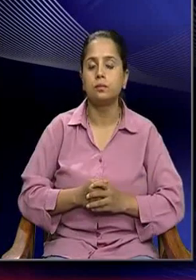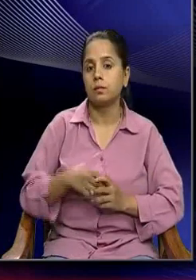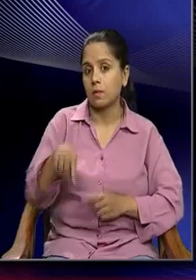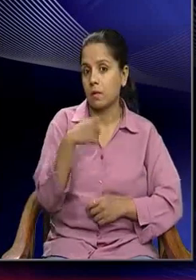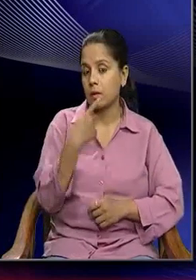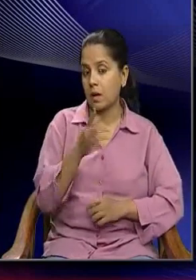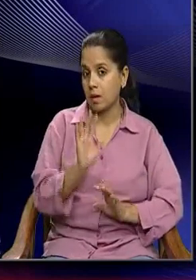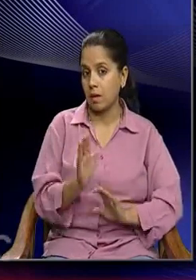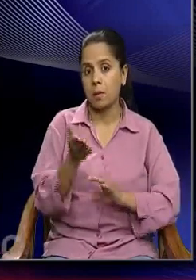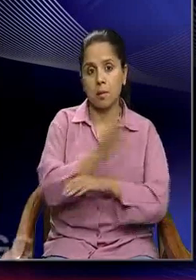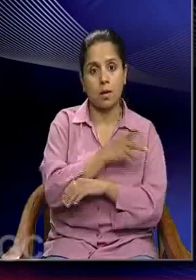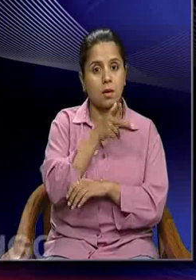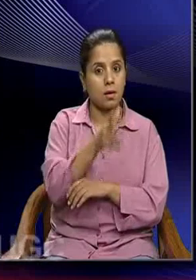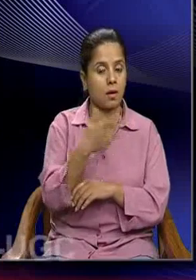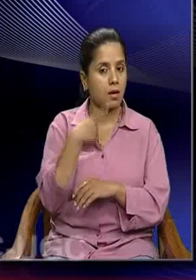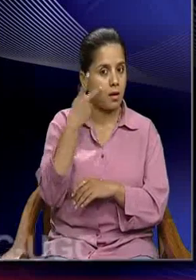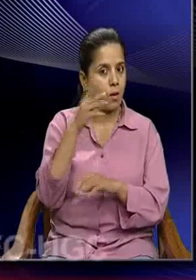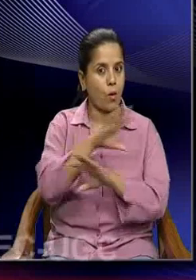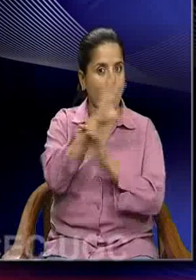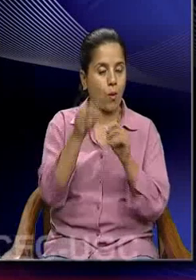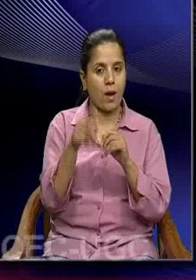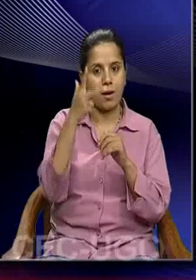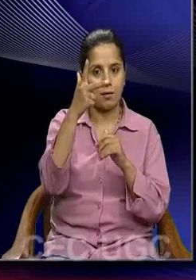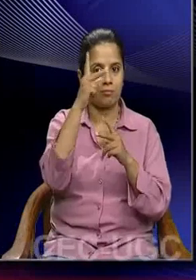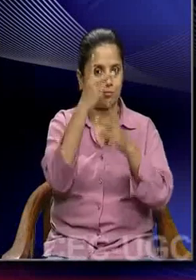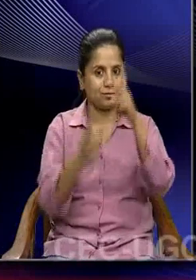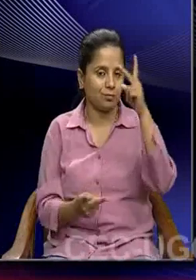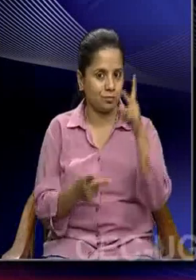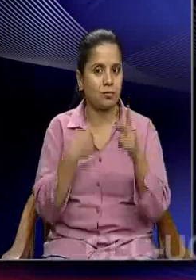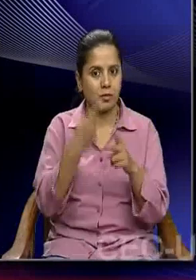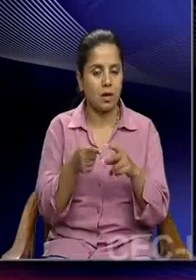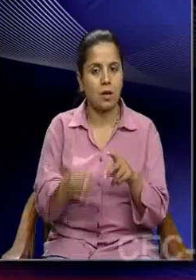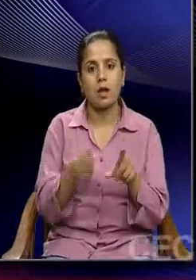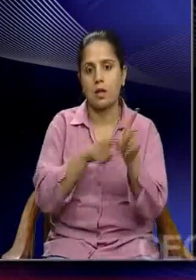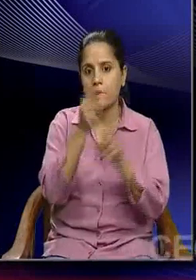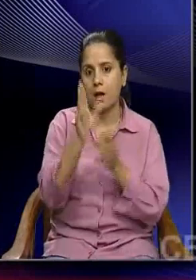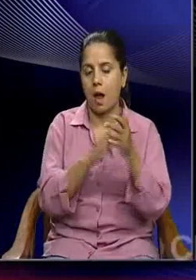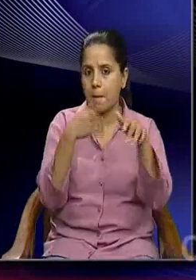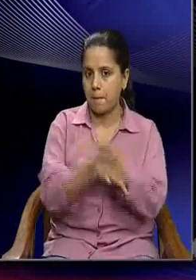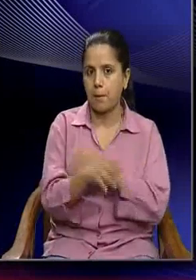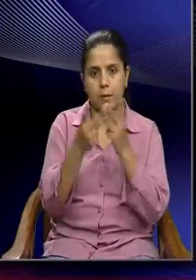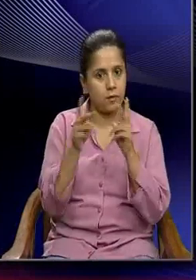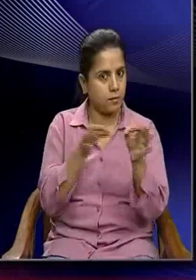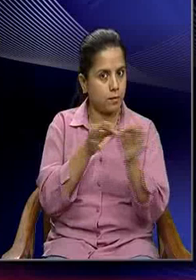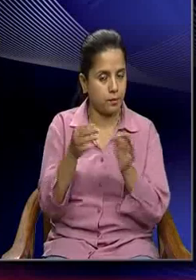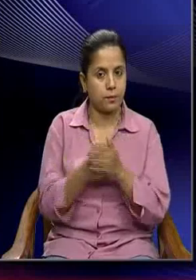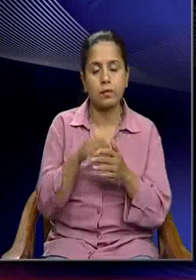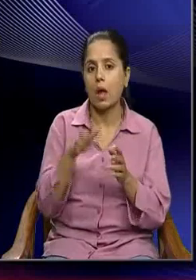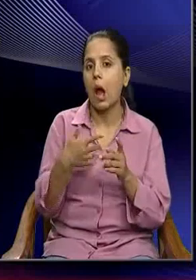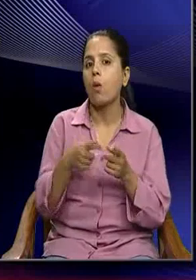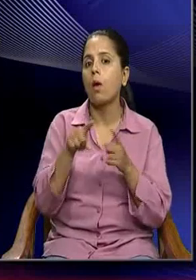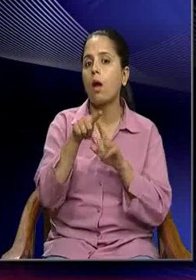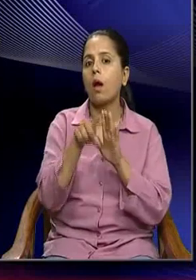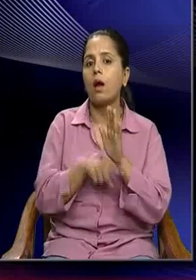So, having had a look over all these types of yamas or how we need to have an ethical